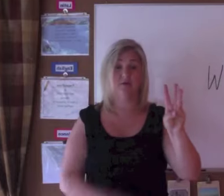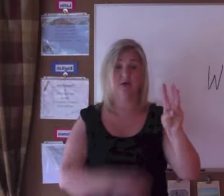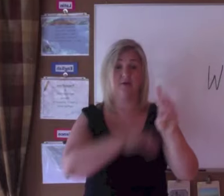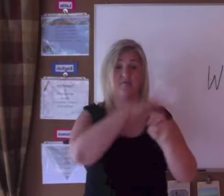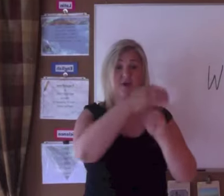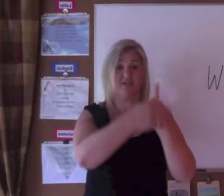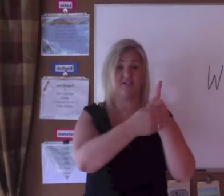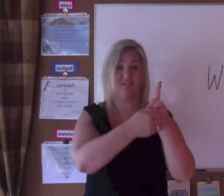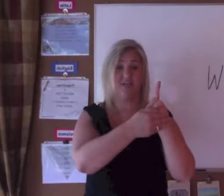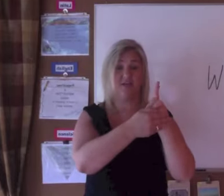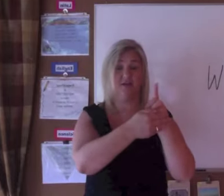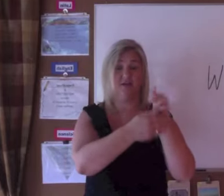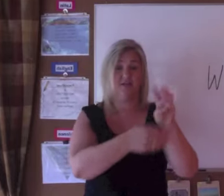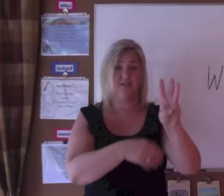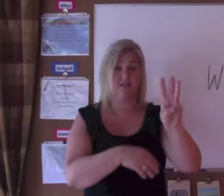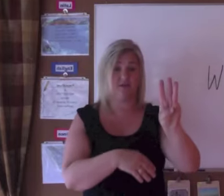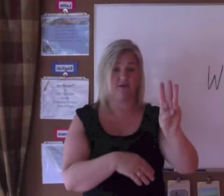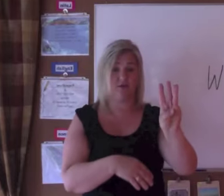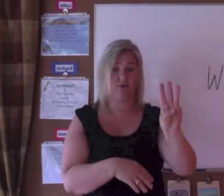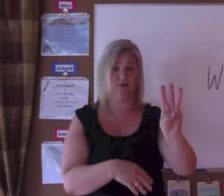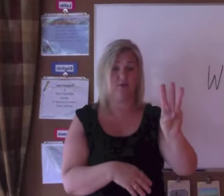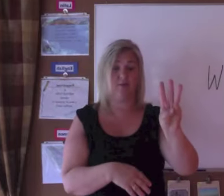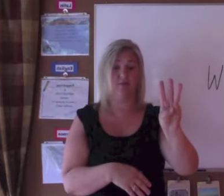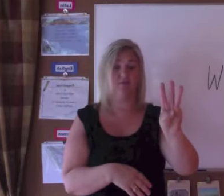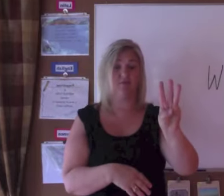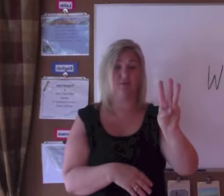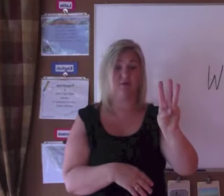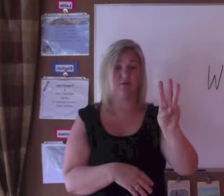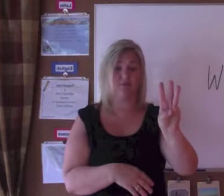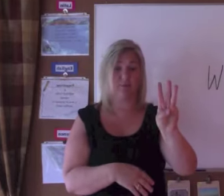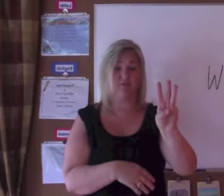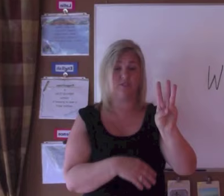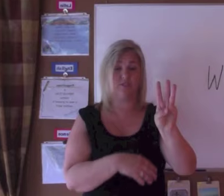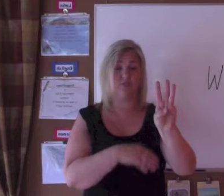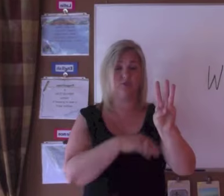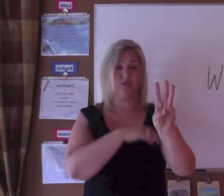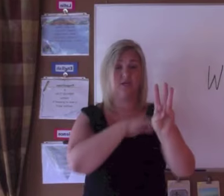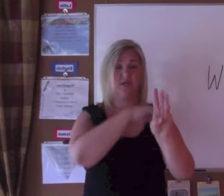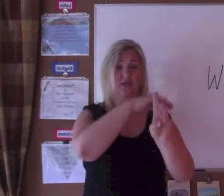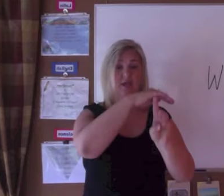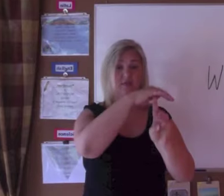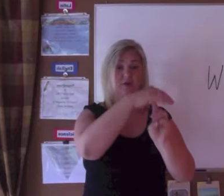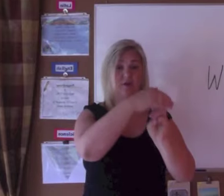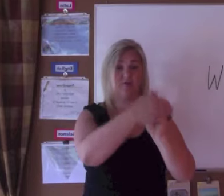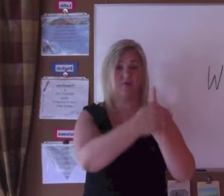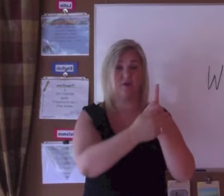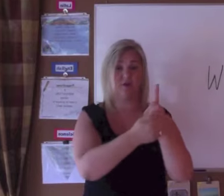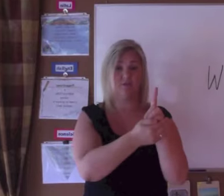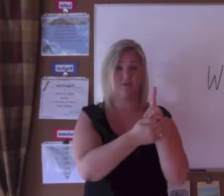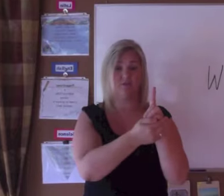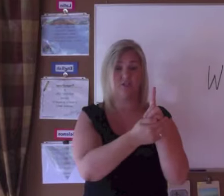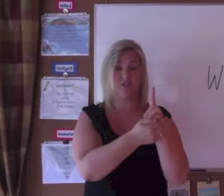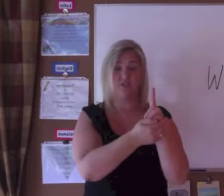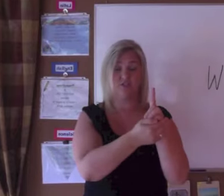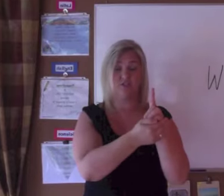of Nicaea, you're holding up three fingers to represent the Trinity, and then your other finger comes over and it changes to a